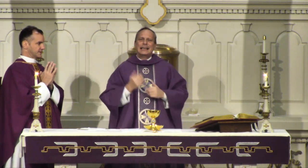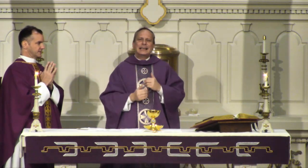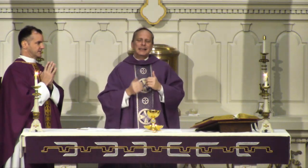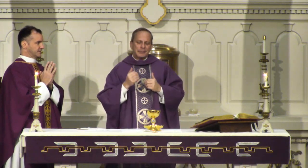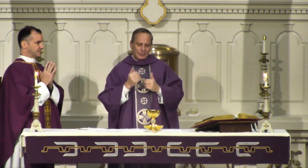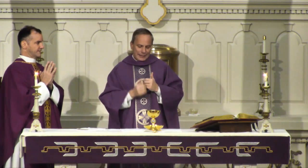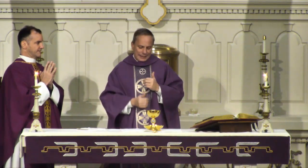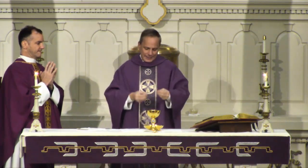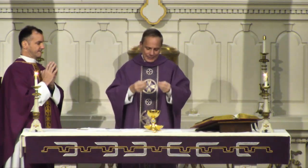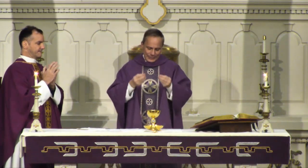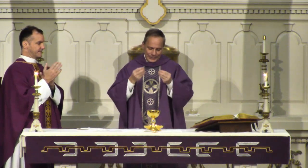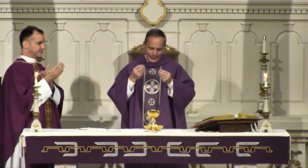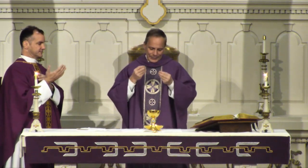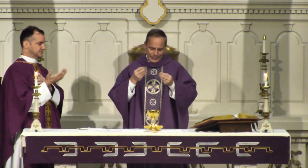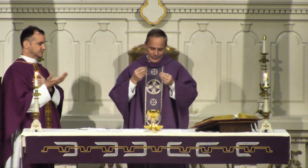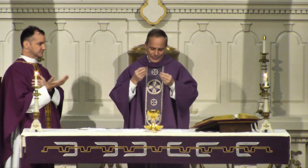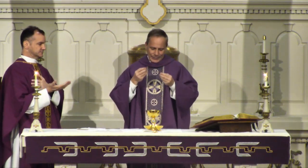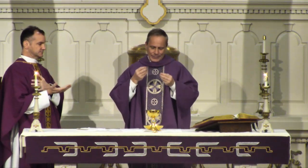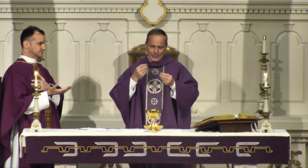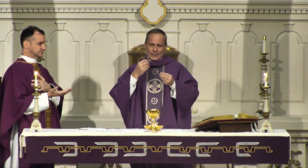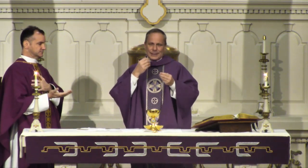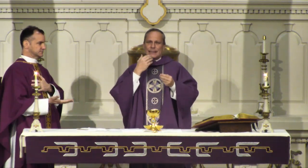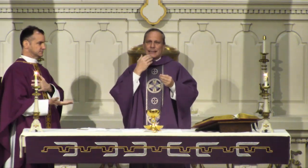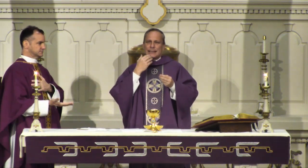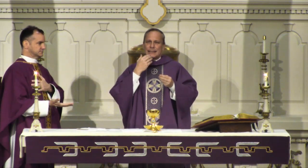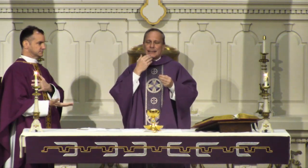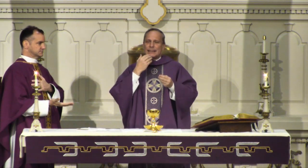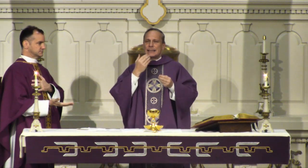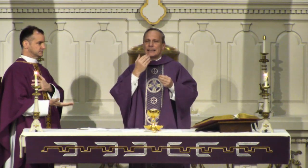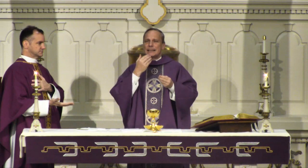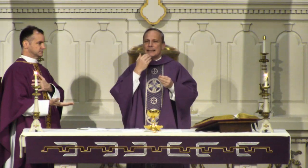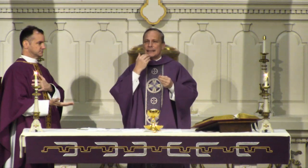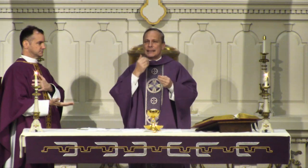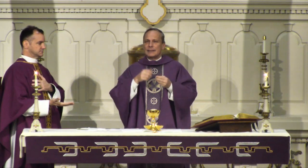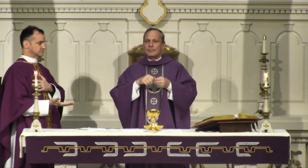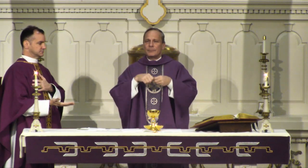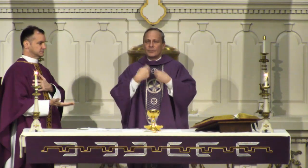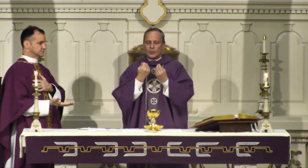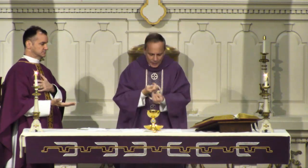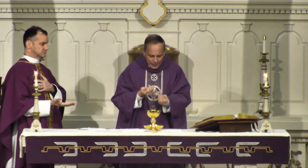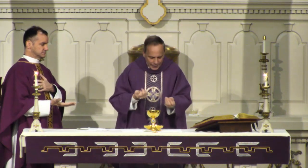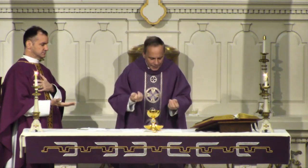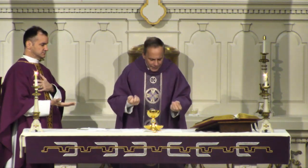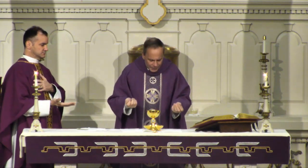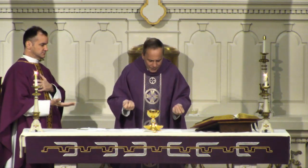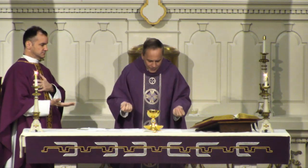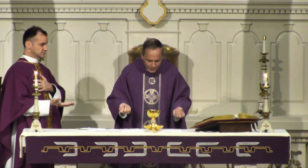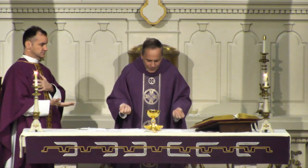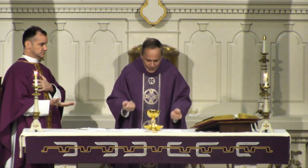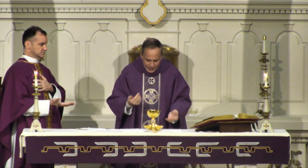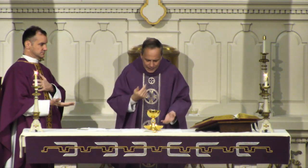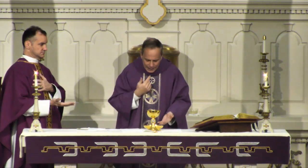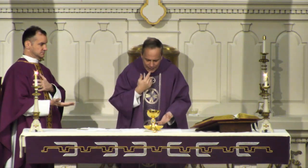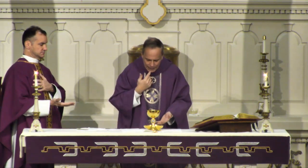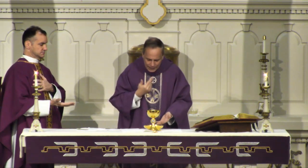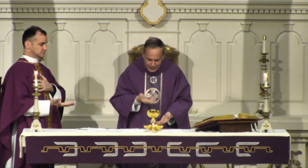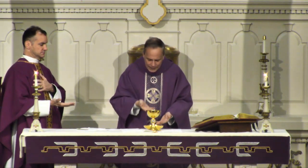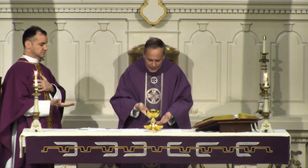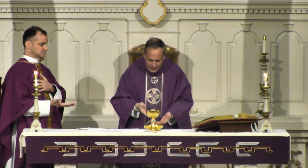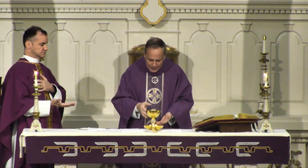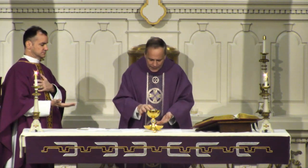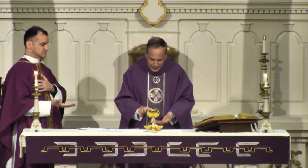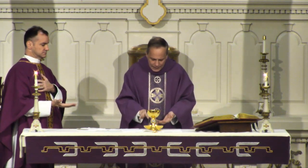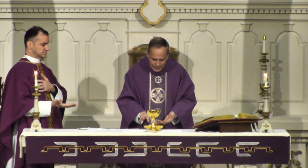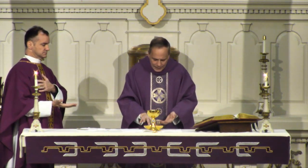he took bread and, giving thanks, broke it and gave it to his disciples,